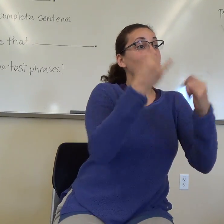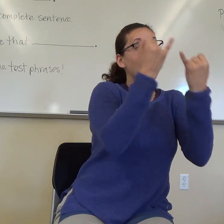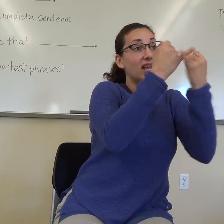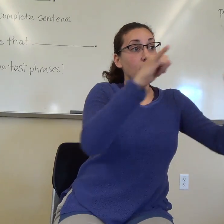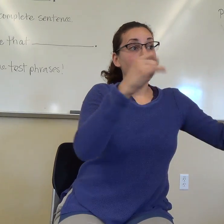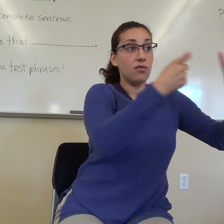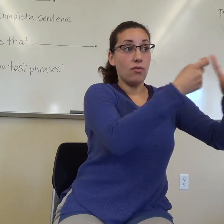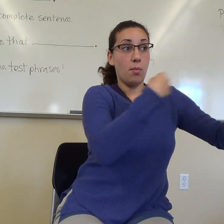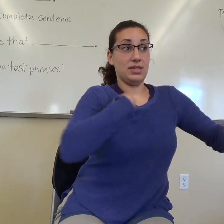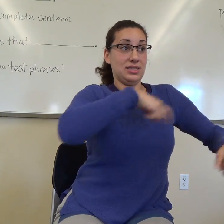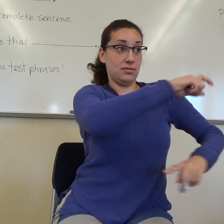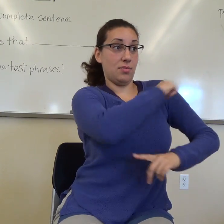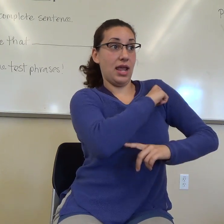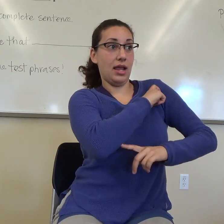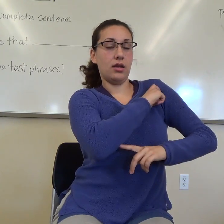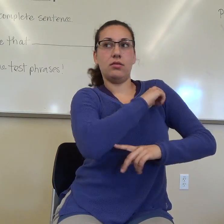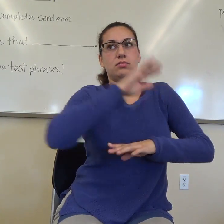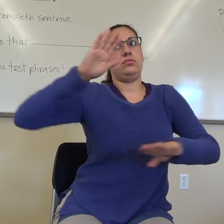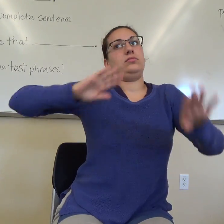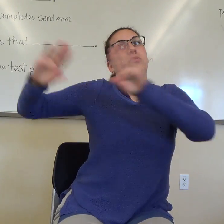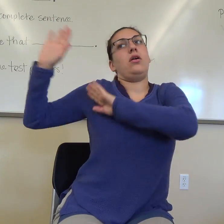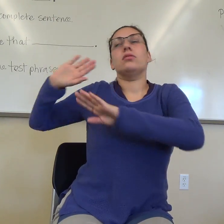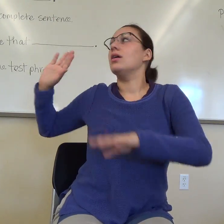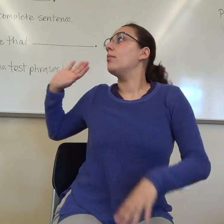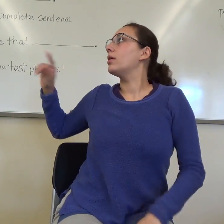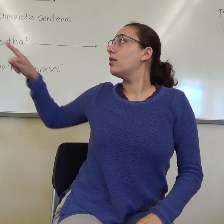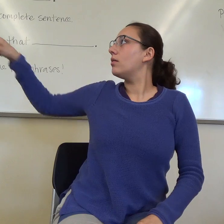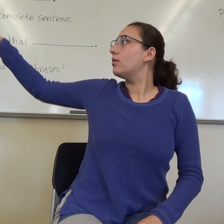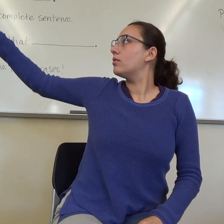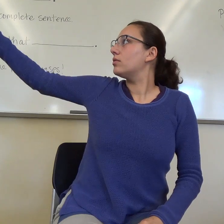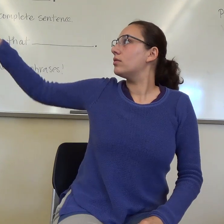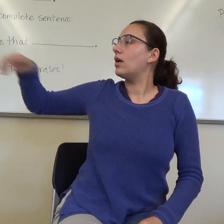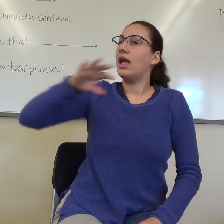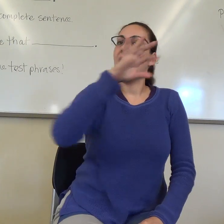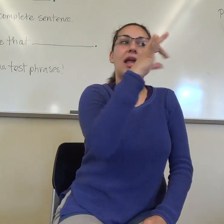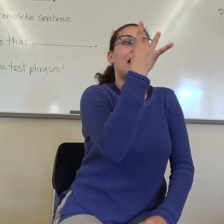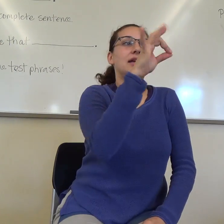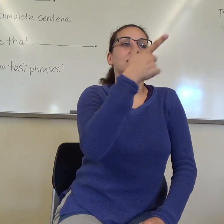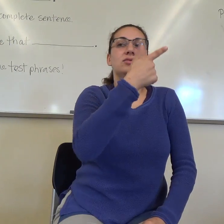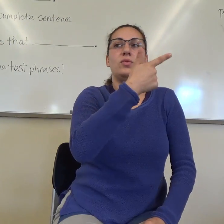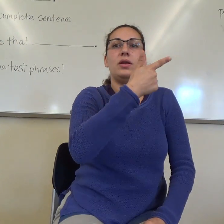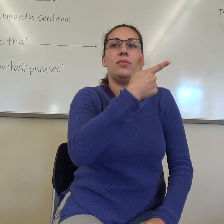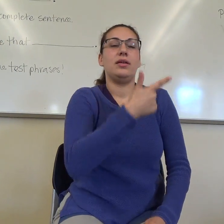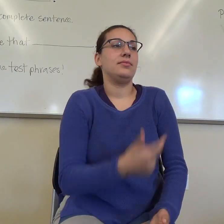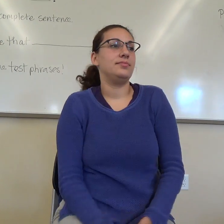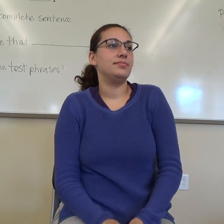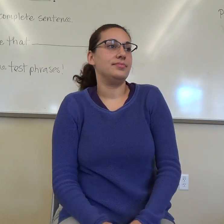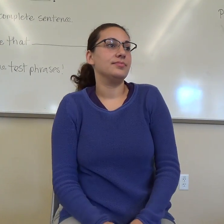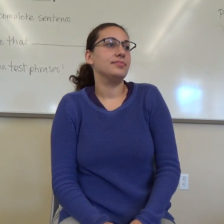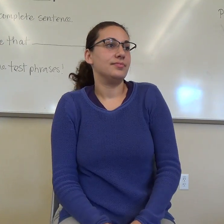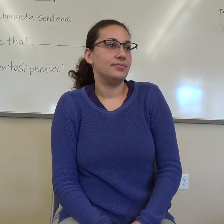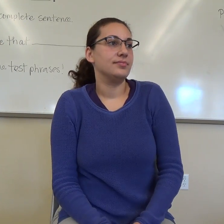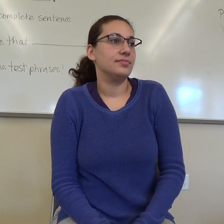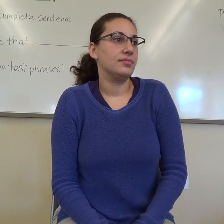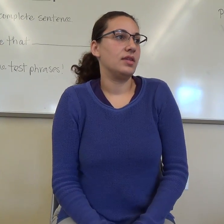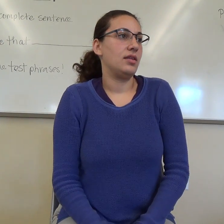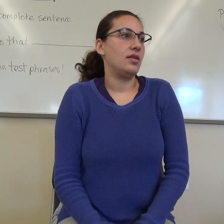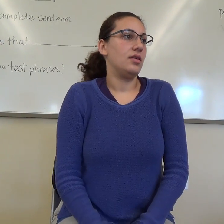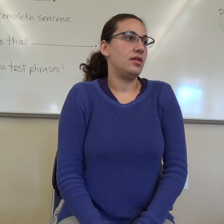was way back here, okay? So again, what's happening is people have been told, I had one little gal in the